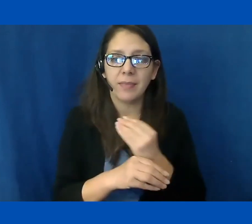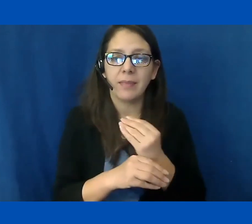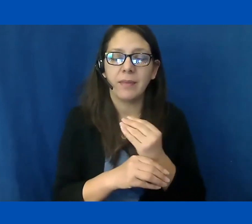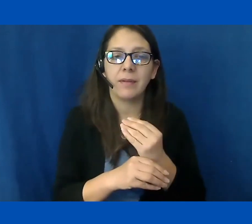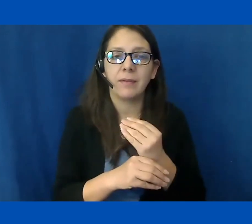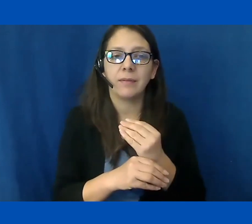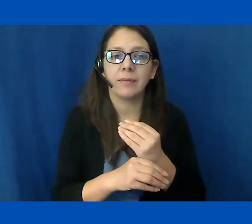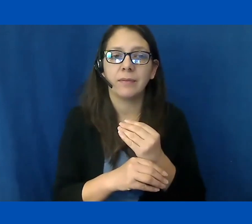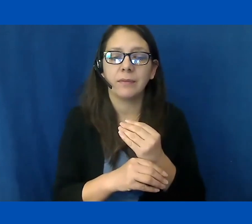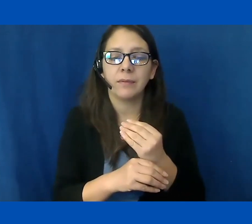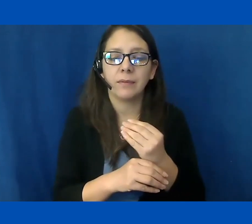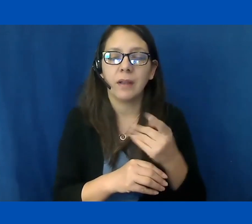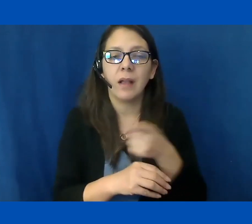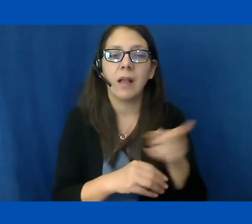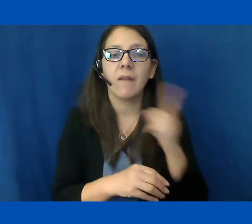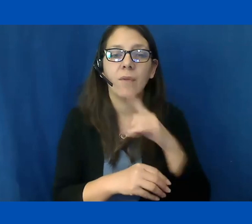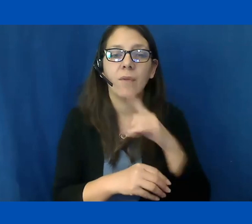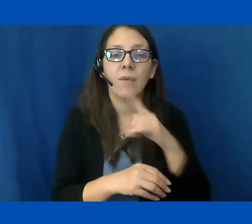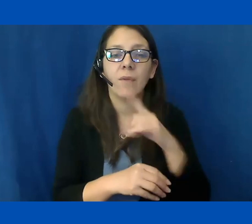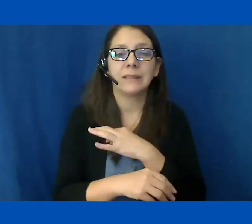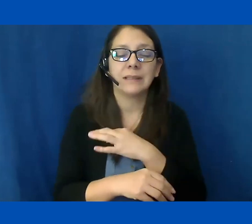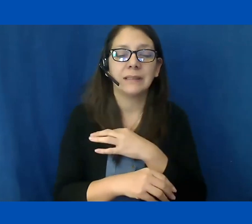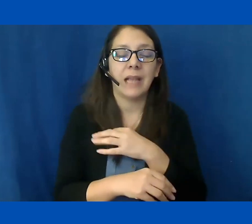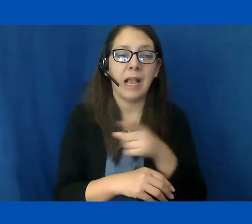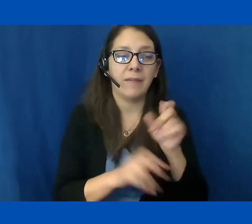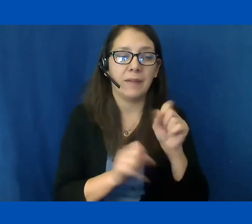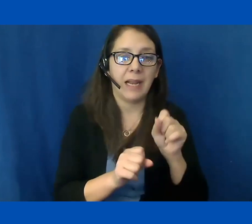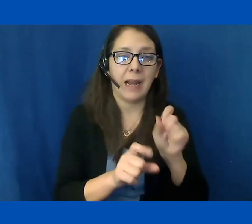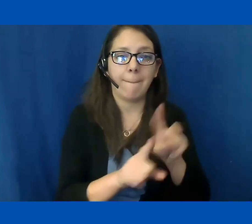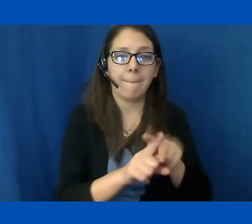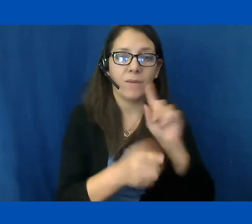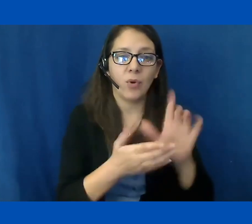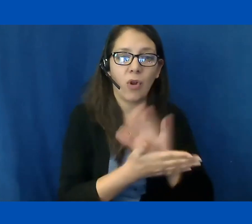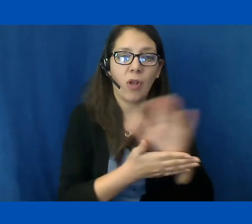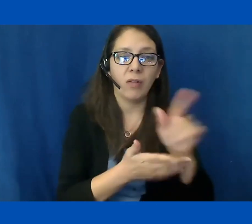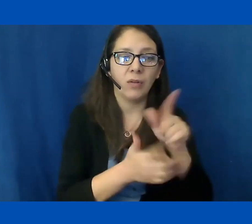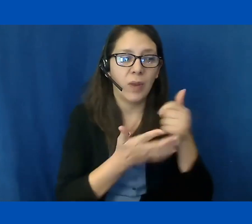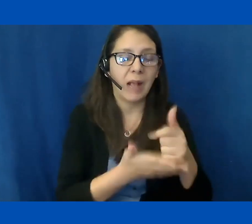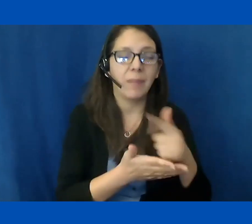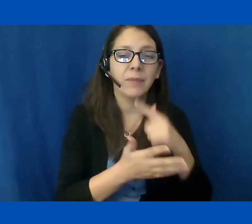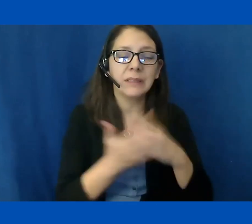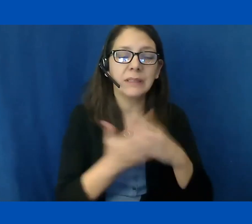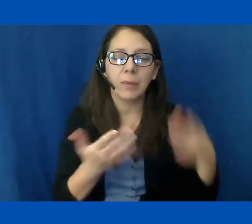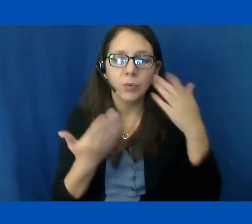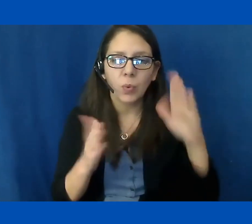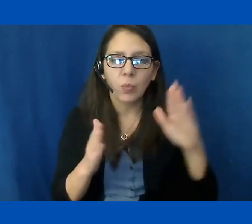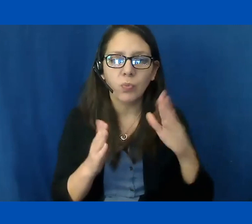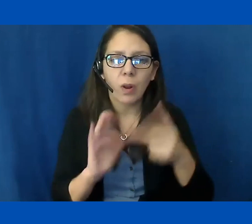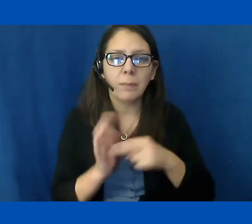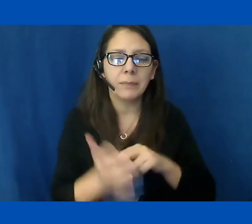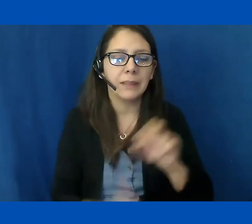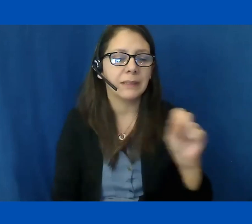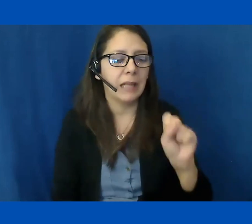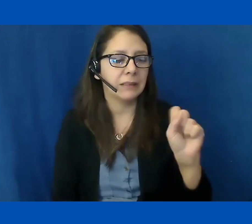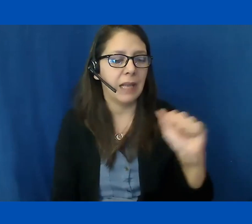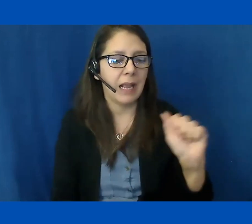as that for you to like apply for college. For those who don't know what the SATs are, and